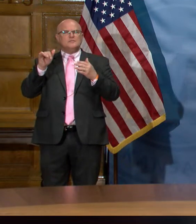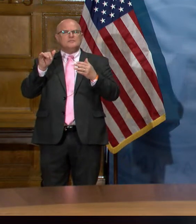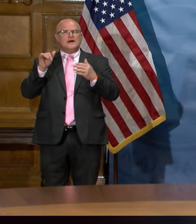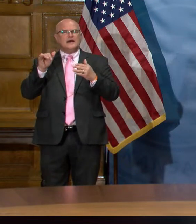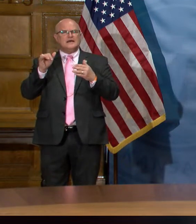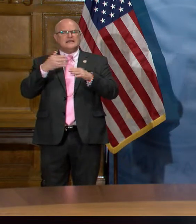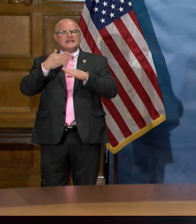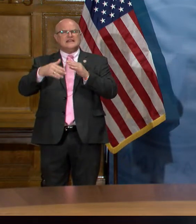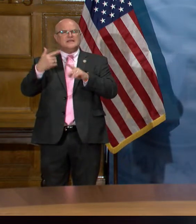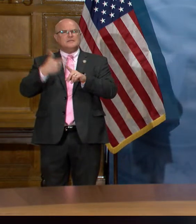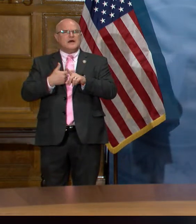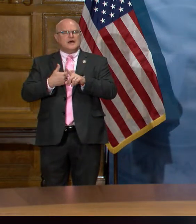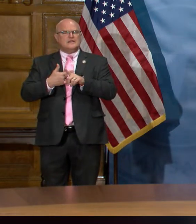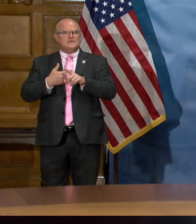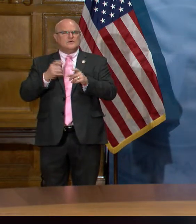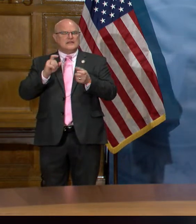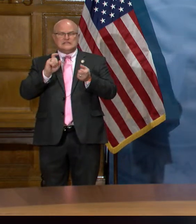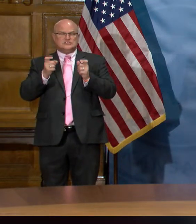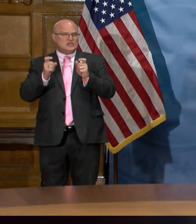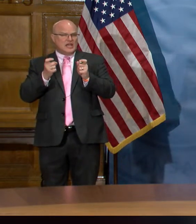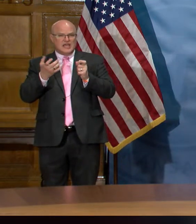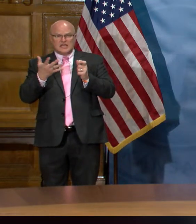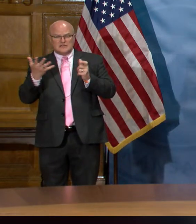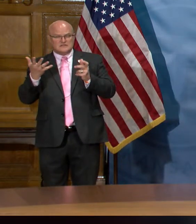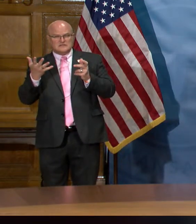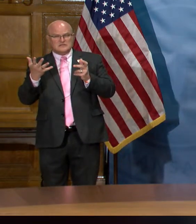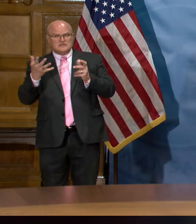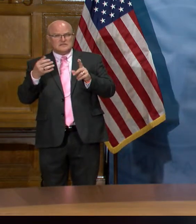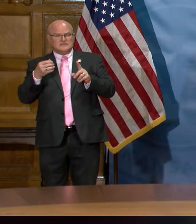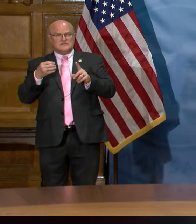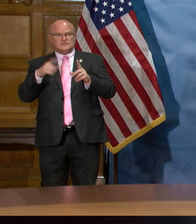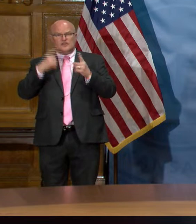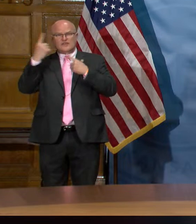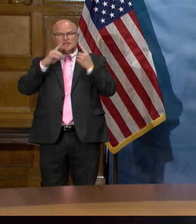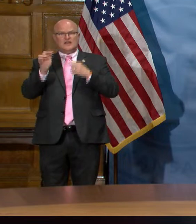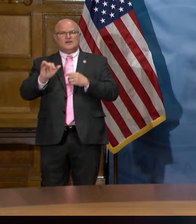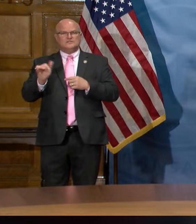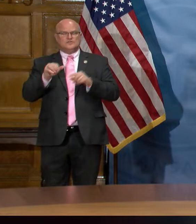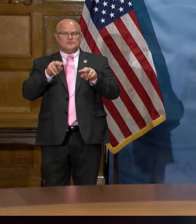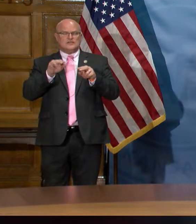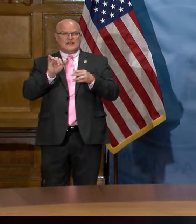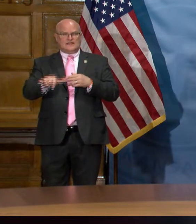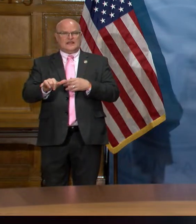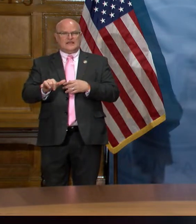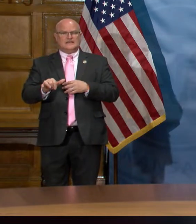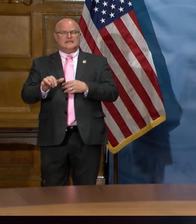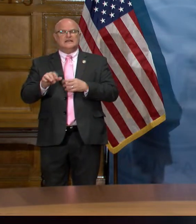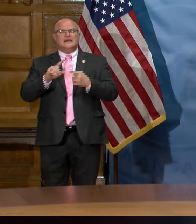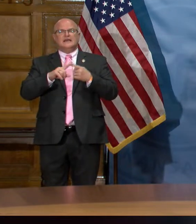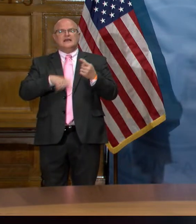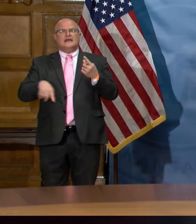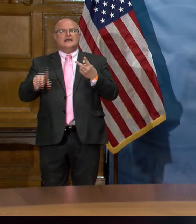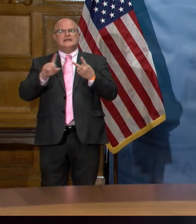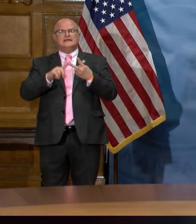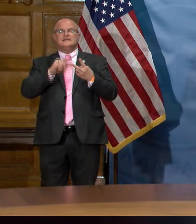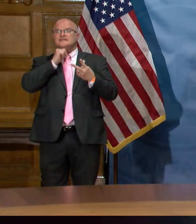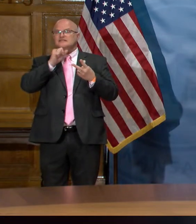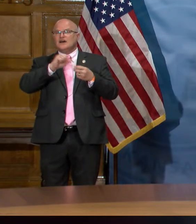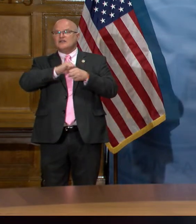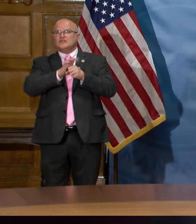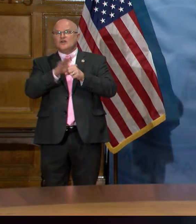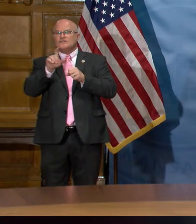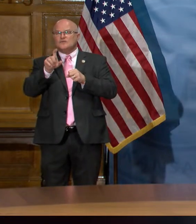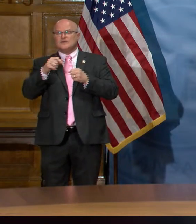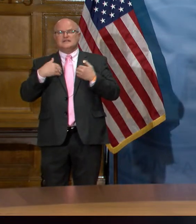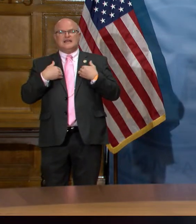the end of the month? Would that enter into your thinking on looking at that? And the non-COVID question